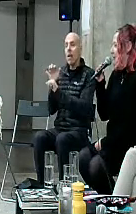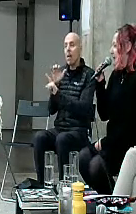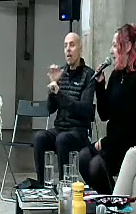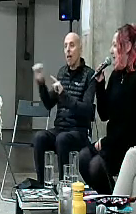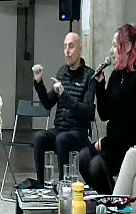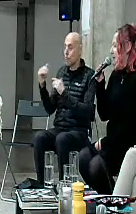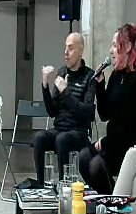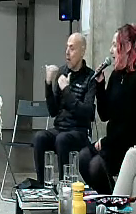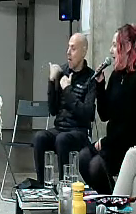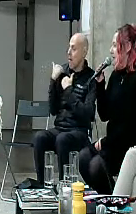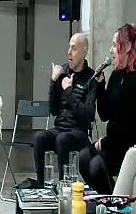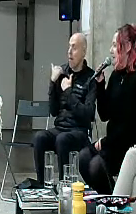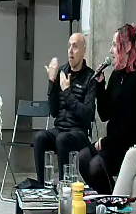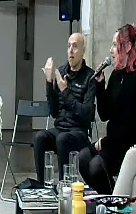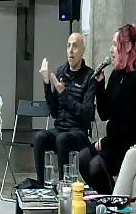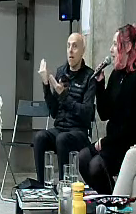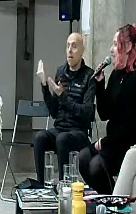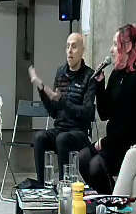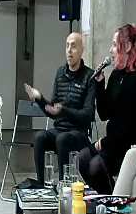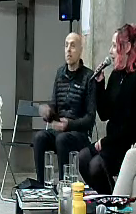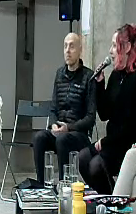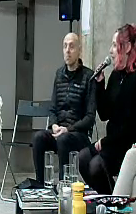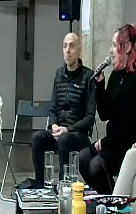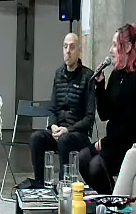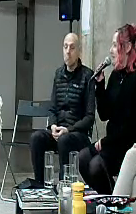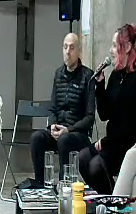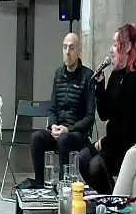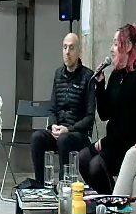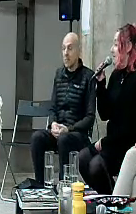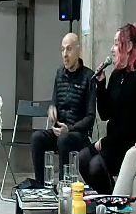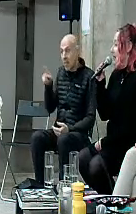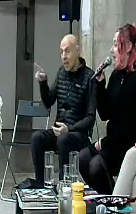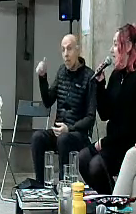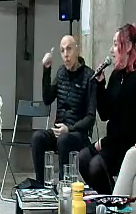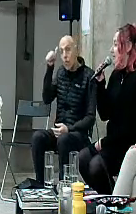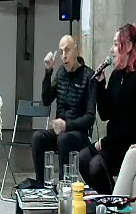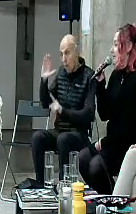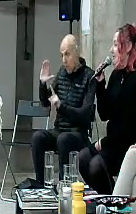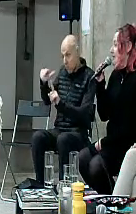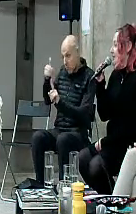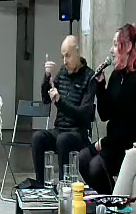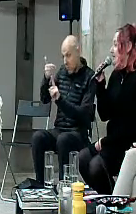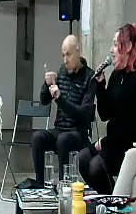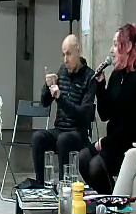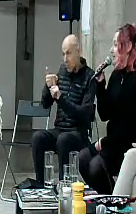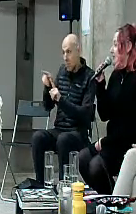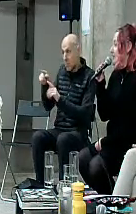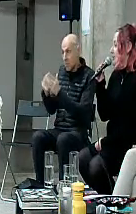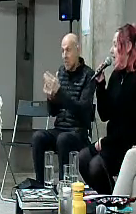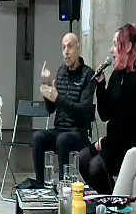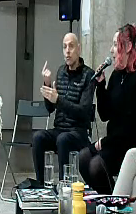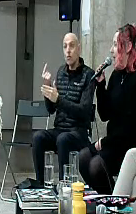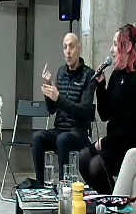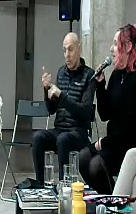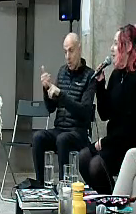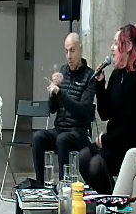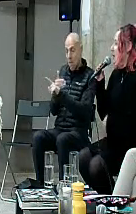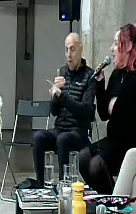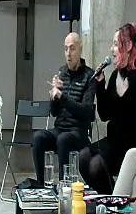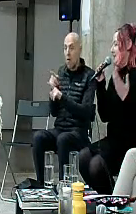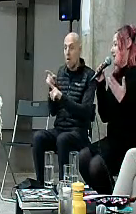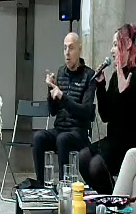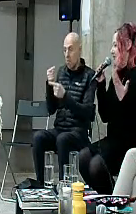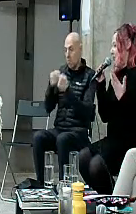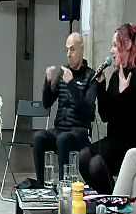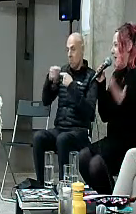of accountability, and they've known since the first death that this was an issue. And even before that, if